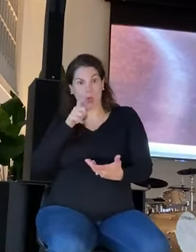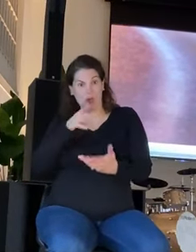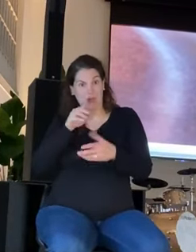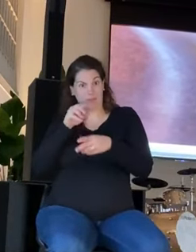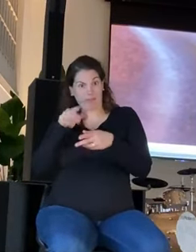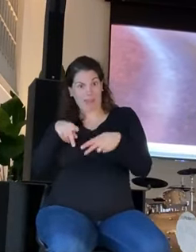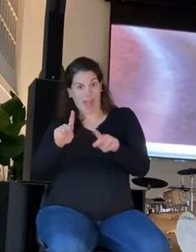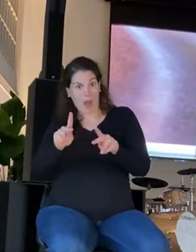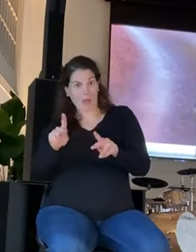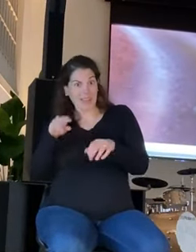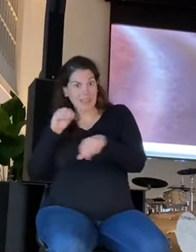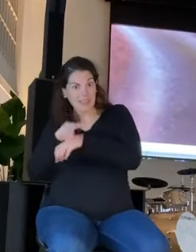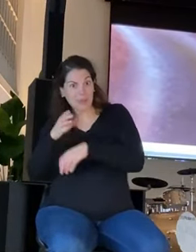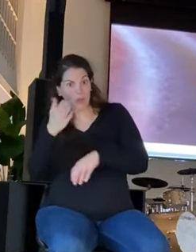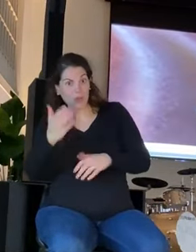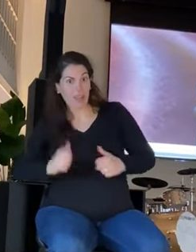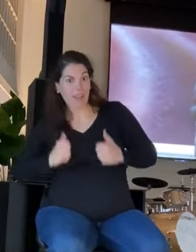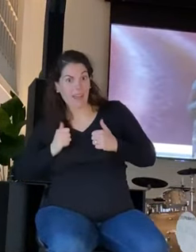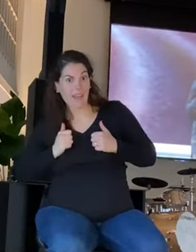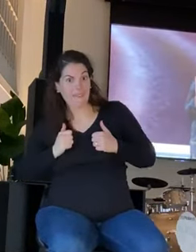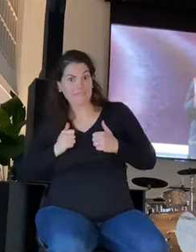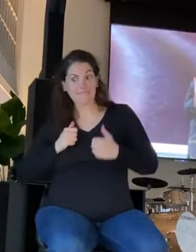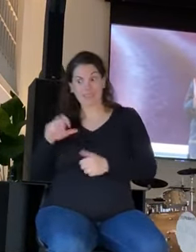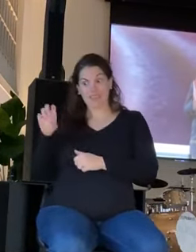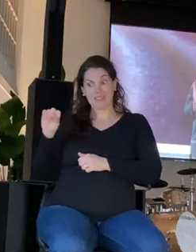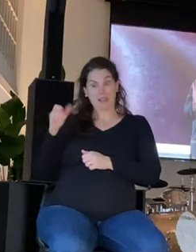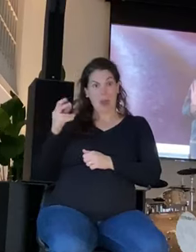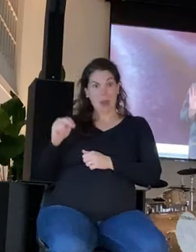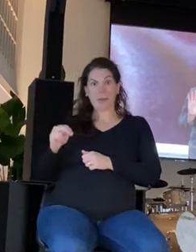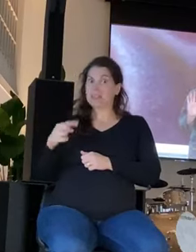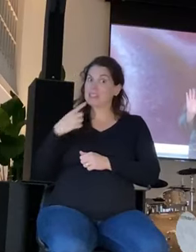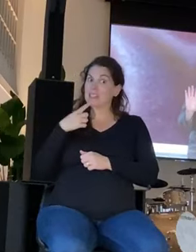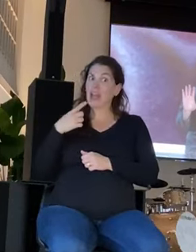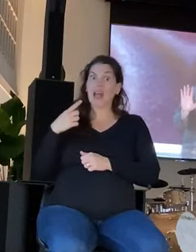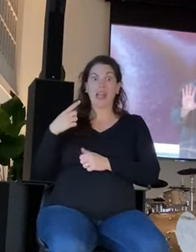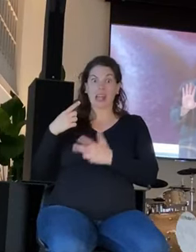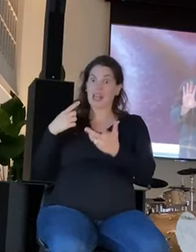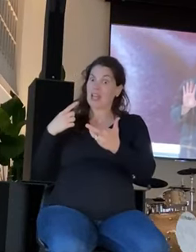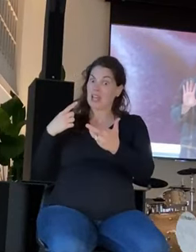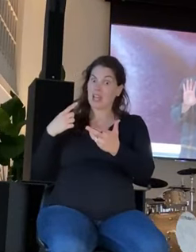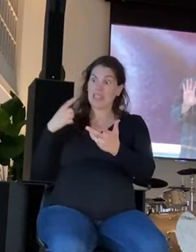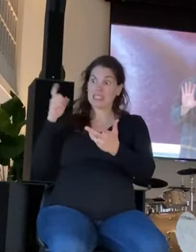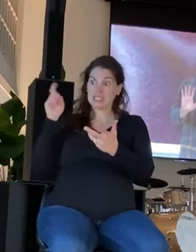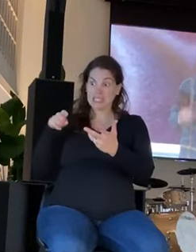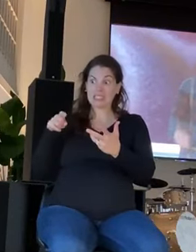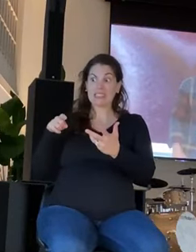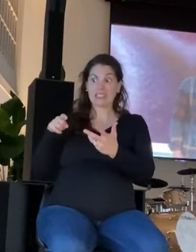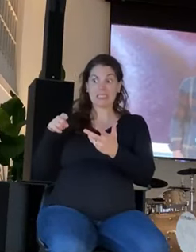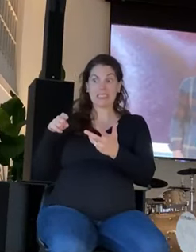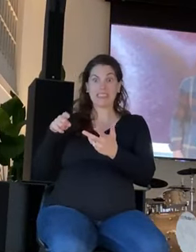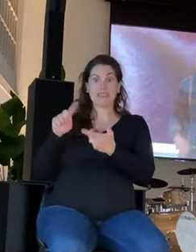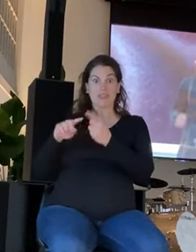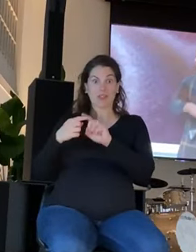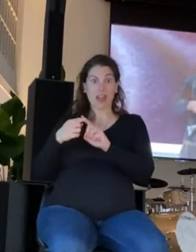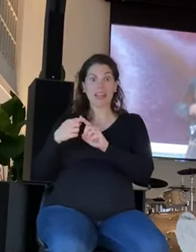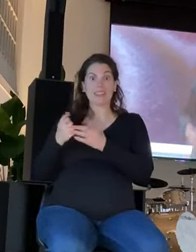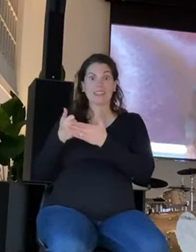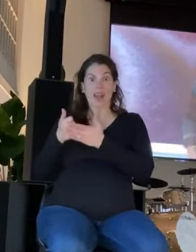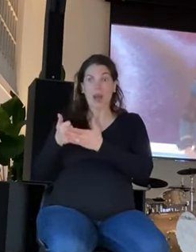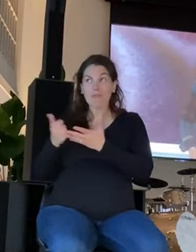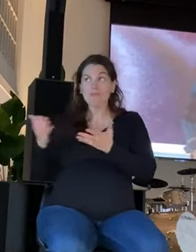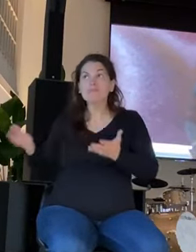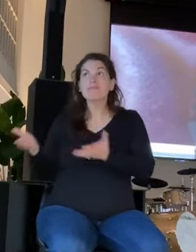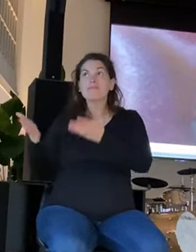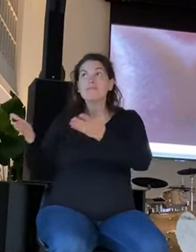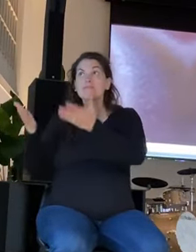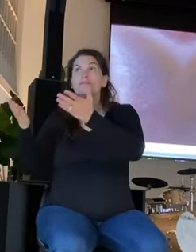Solomon would say, warning. Your closest friends better be pushing you closer to God. There's